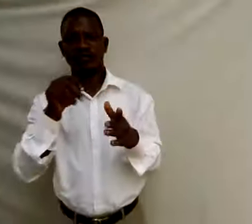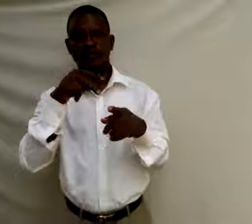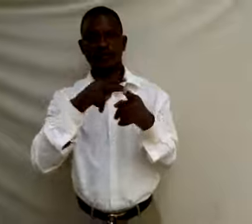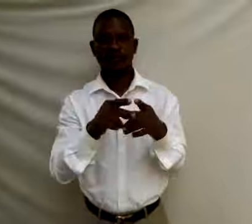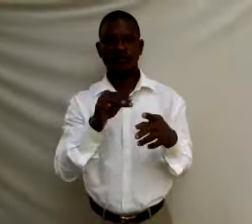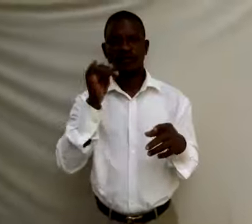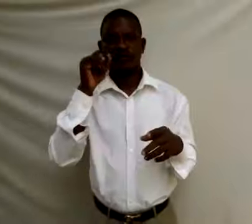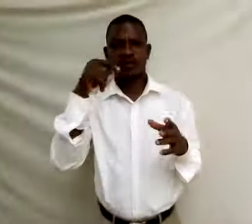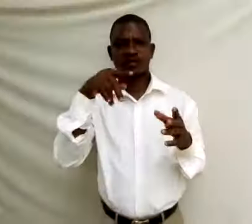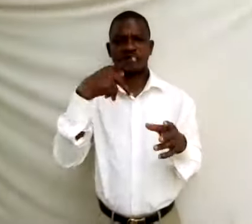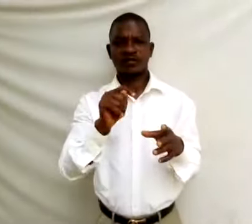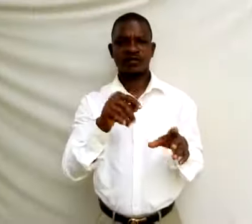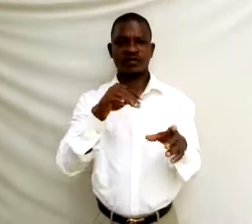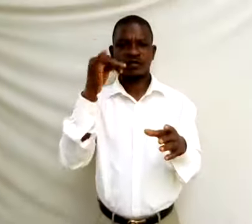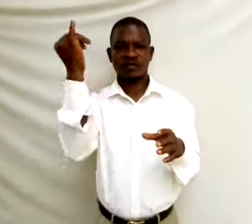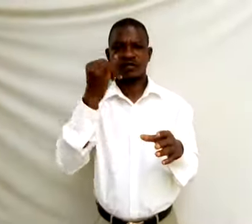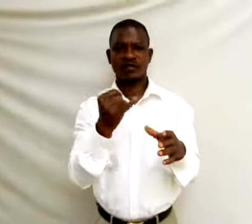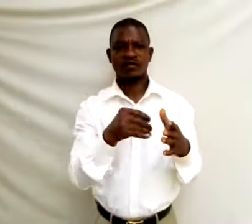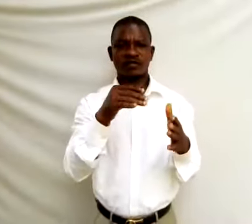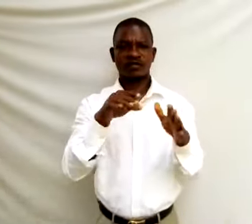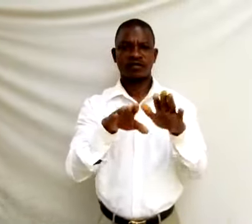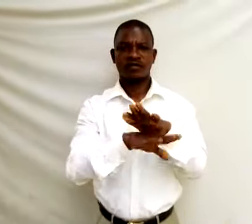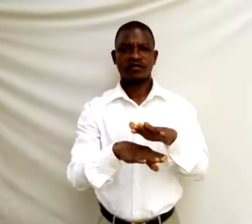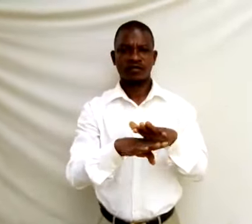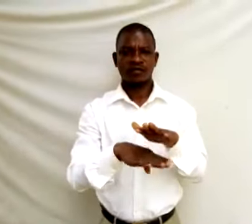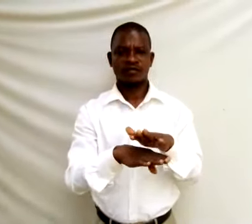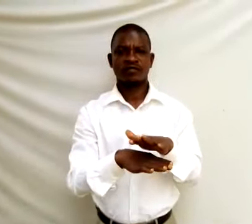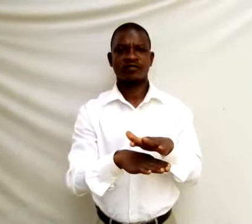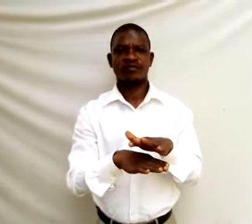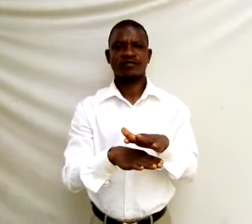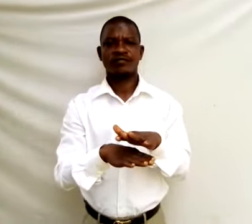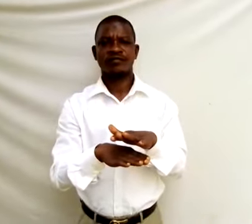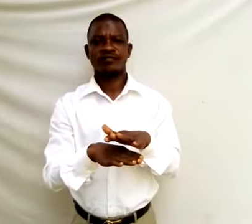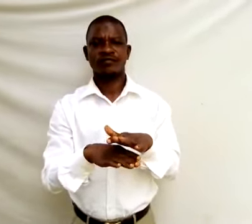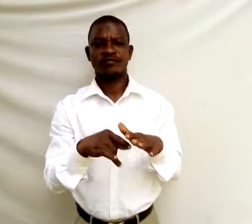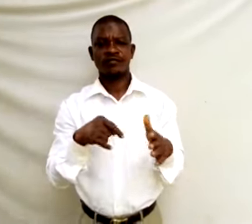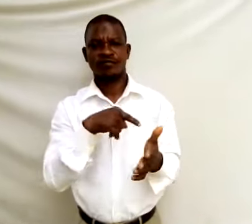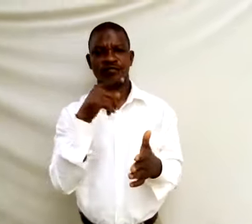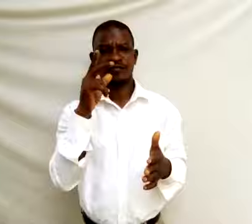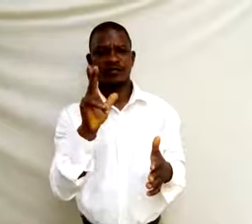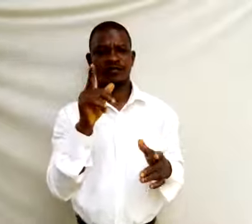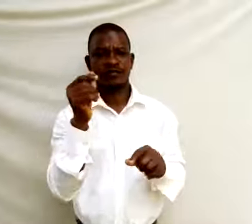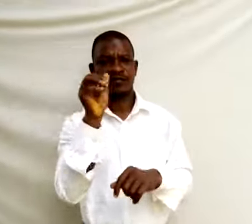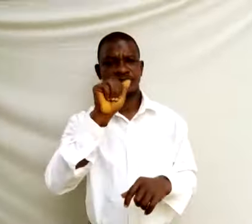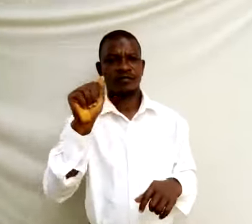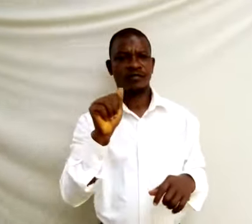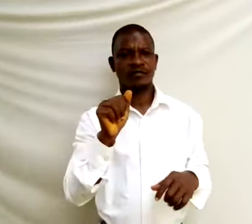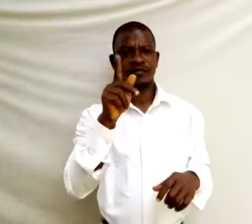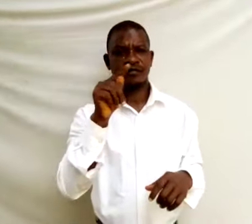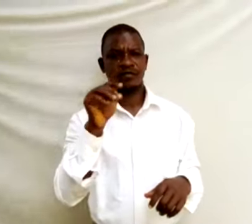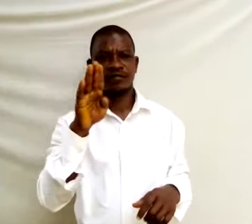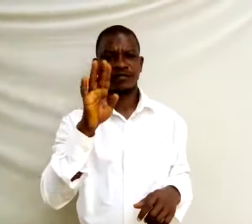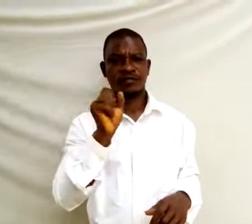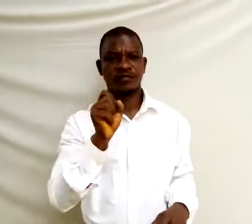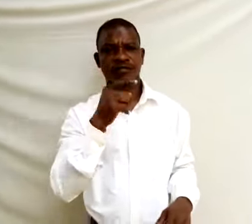the diagram below. 3A, timber for building